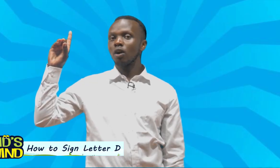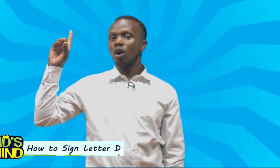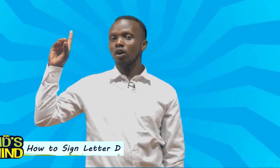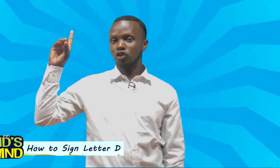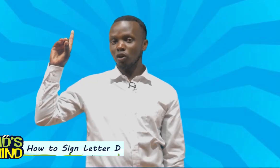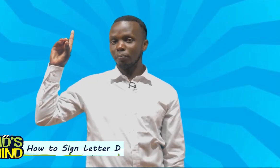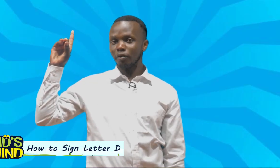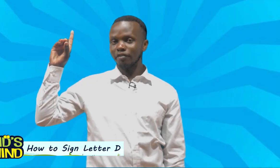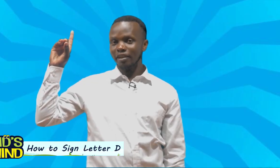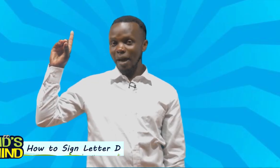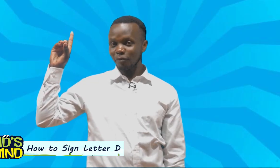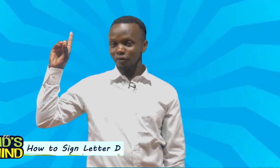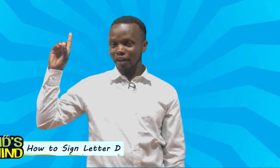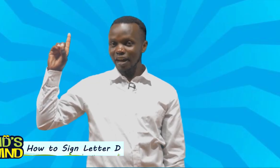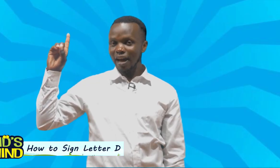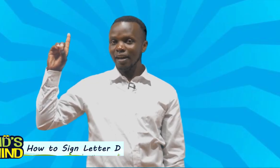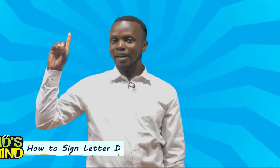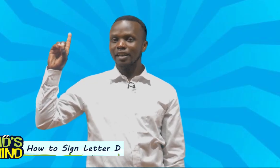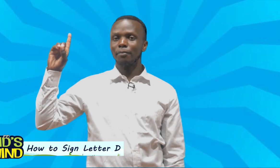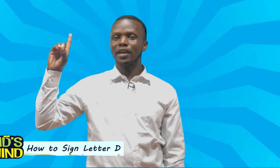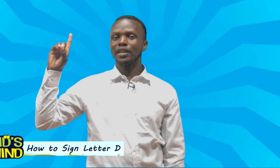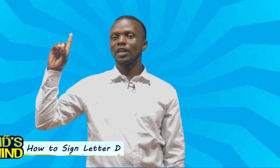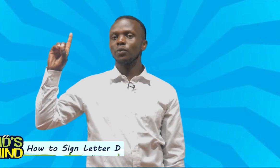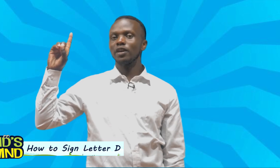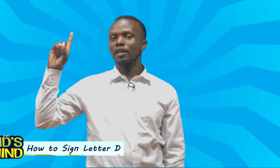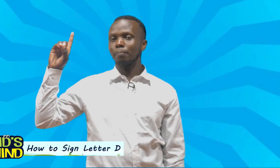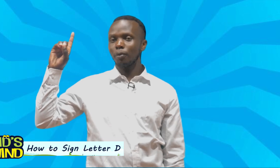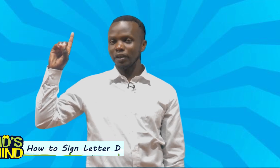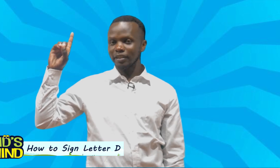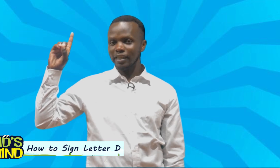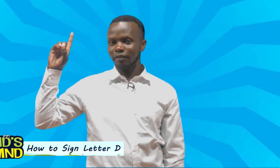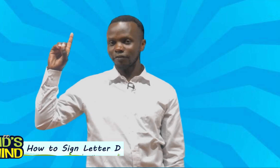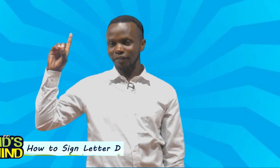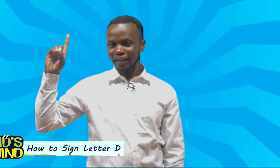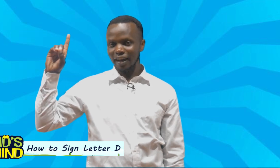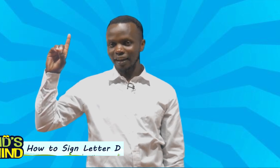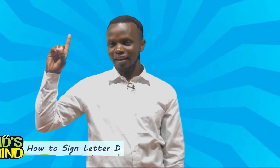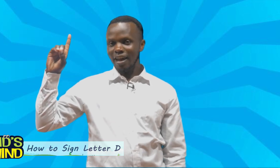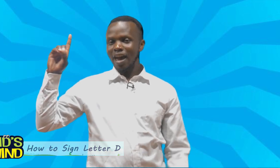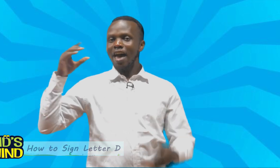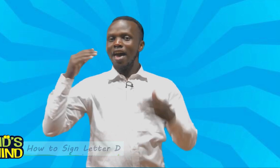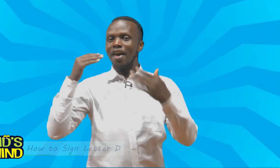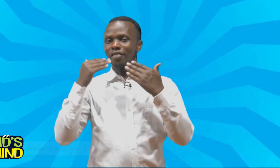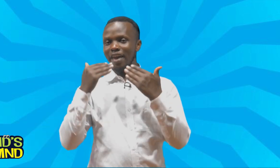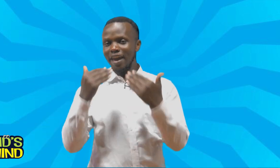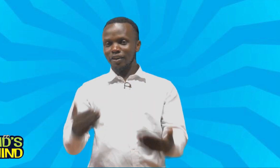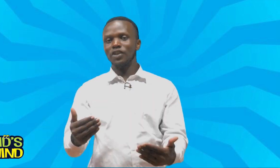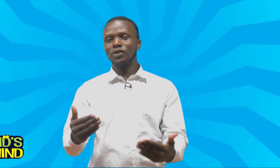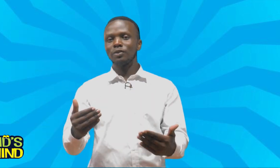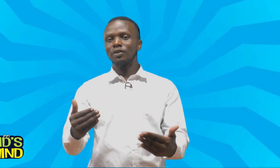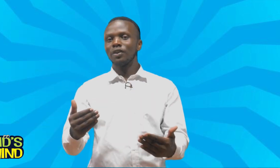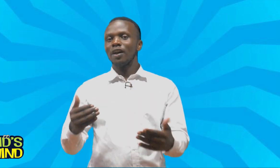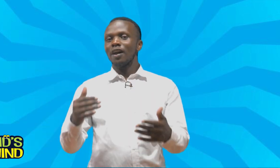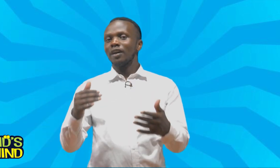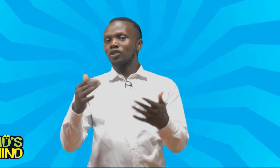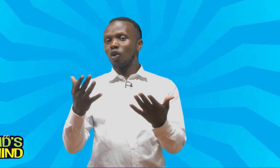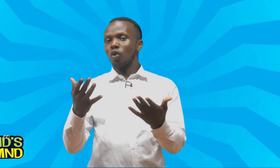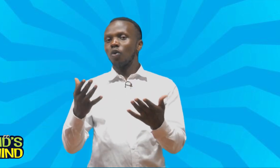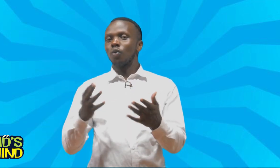on top of the thumb finger, remaining with the pointing finger. Thank you. So